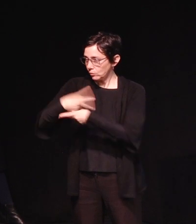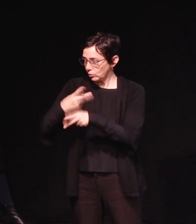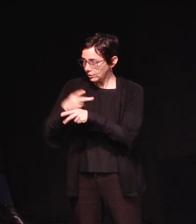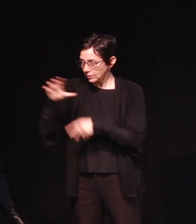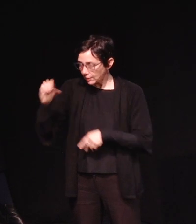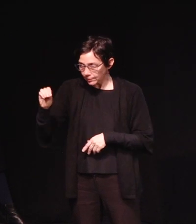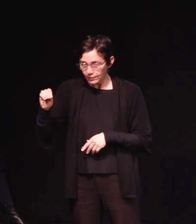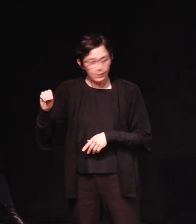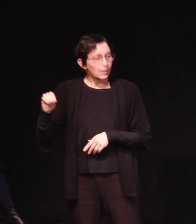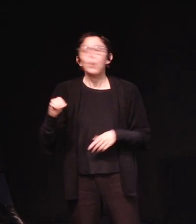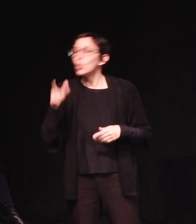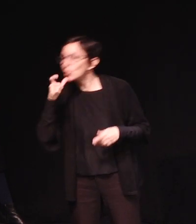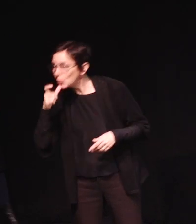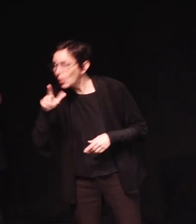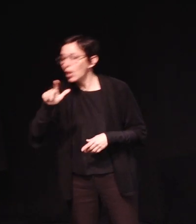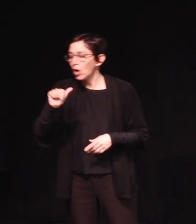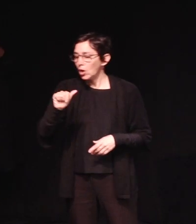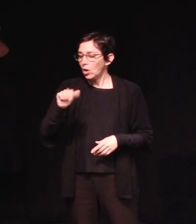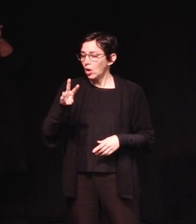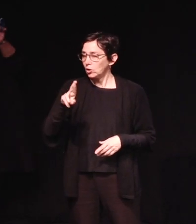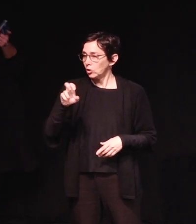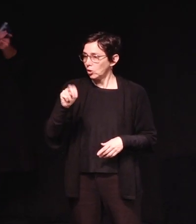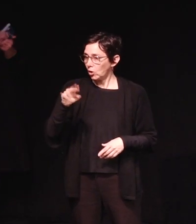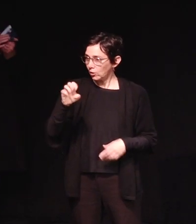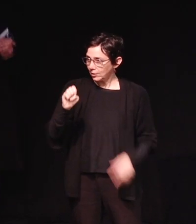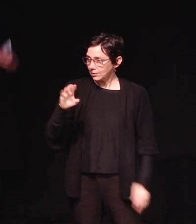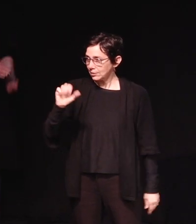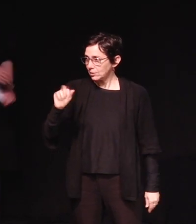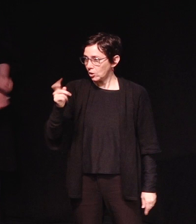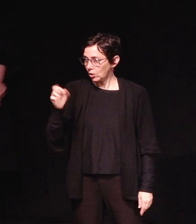And it is Lawrence Carter Long. Thank you for being here.